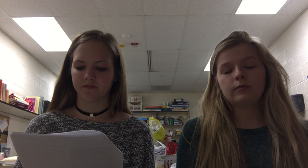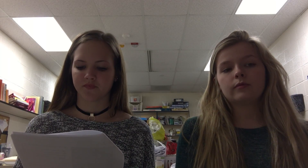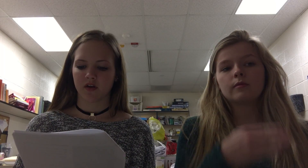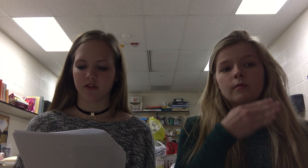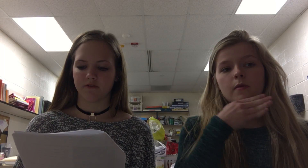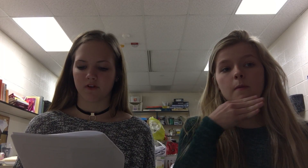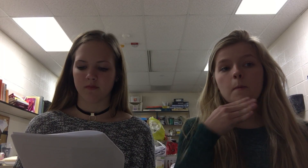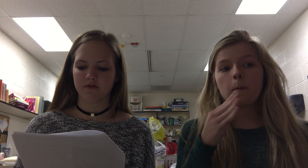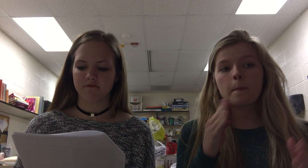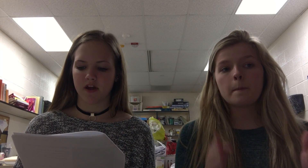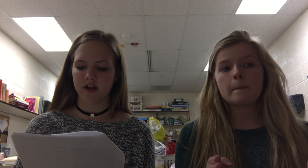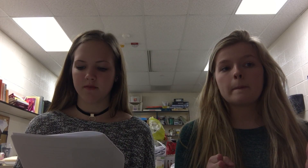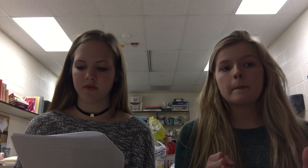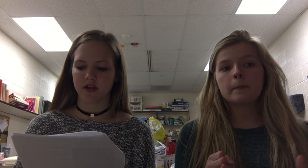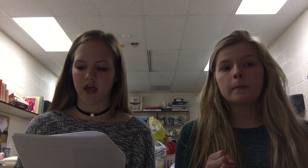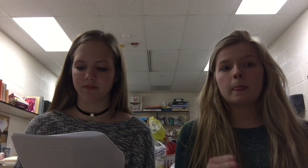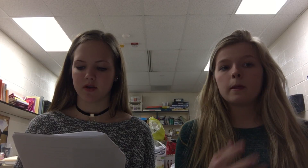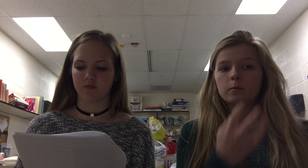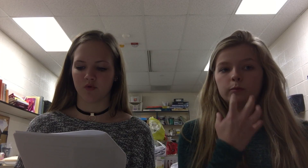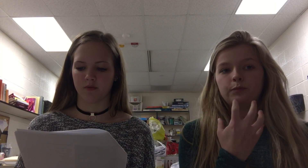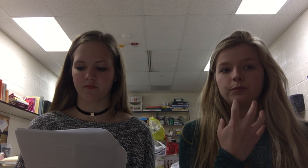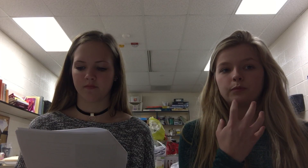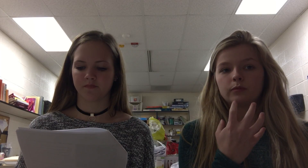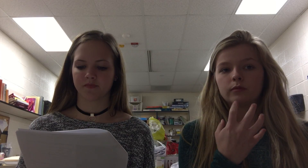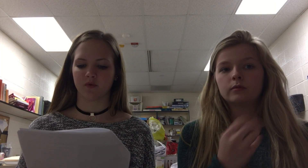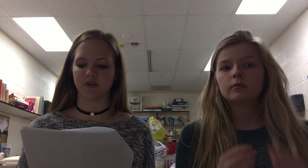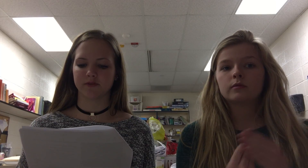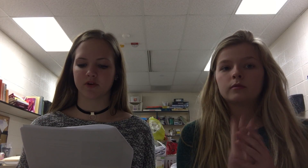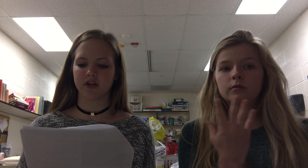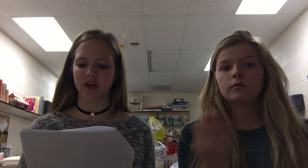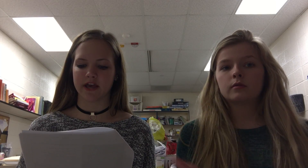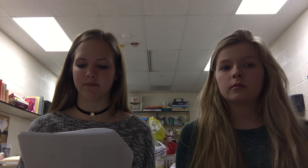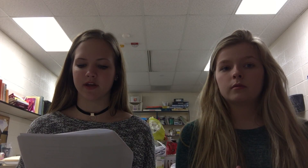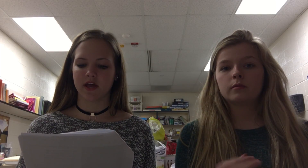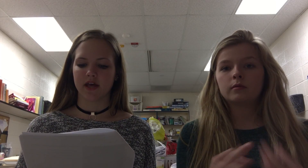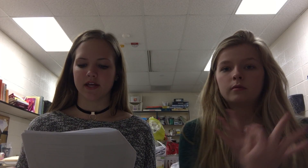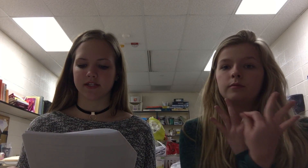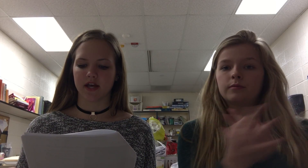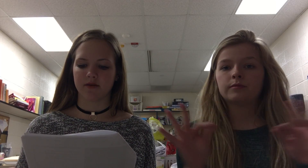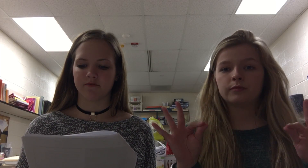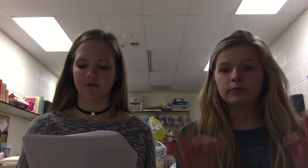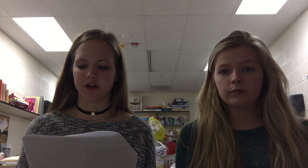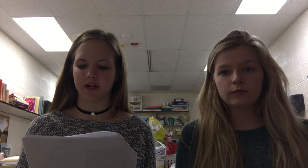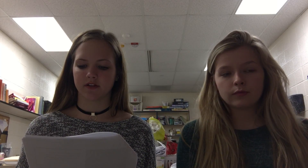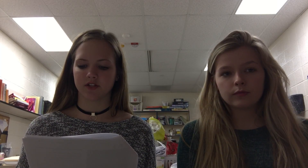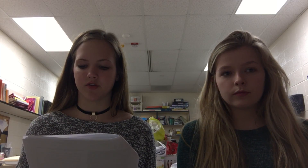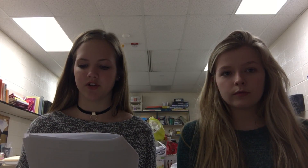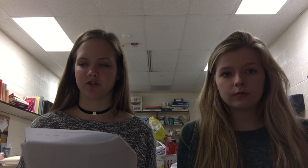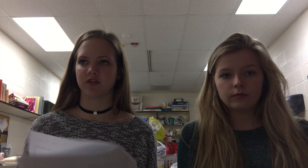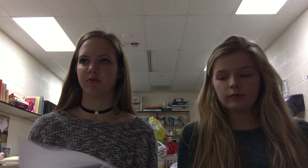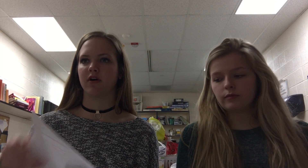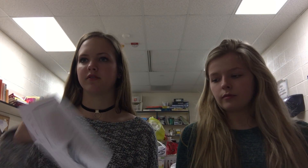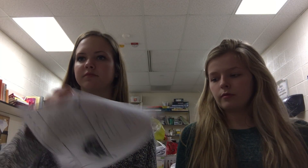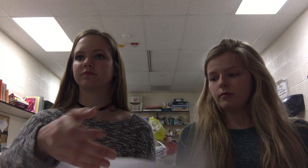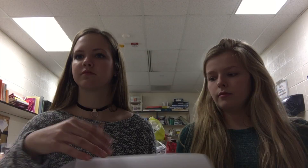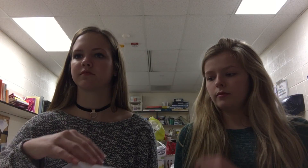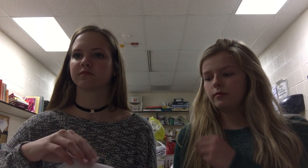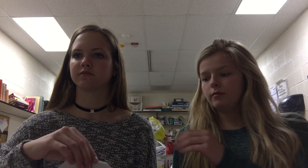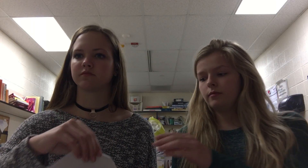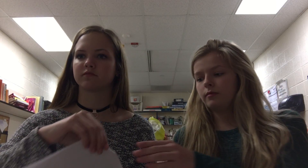weather. The farmer fed him and kept him warm. When spring came, he set him free to return to the